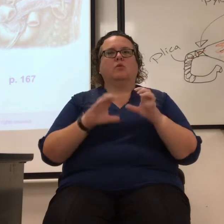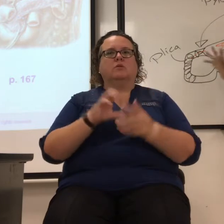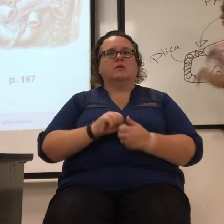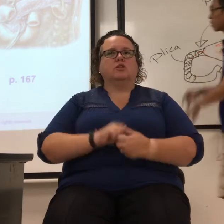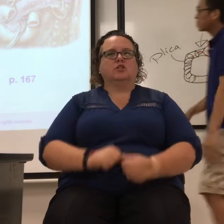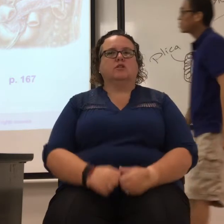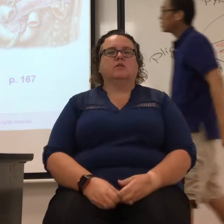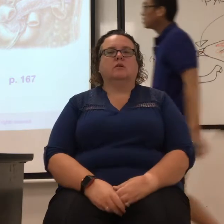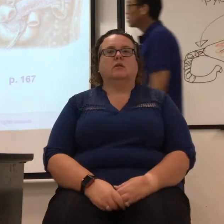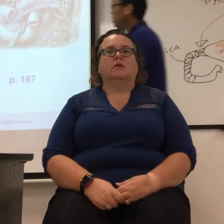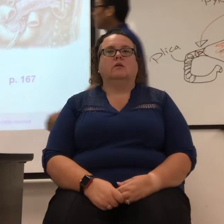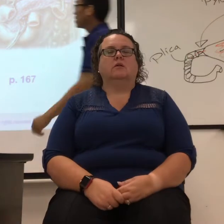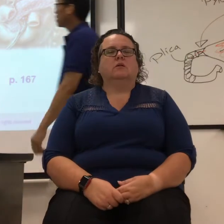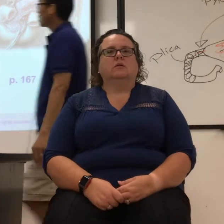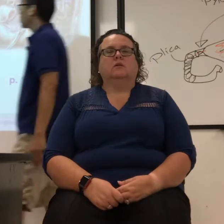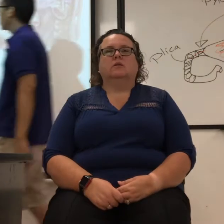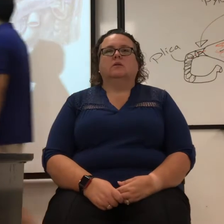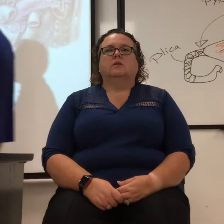Okay, well,